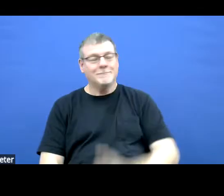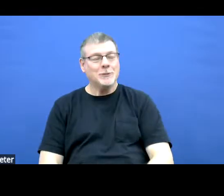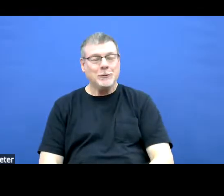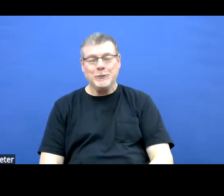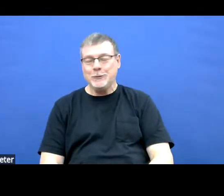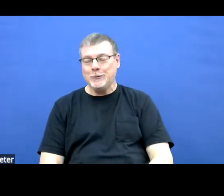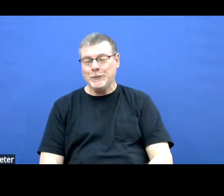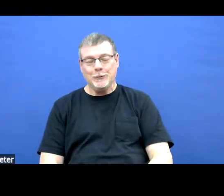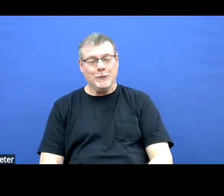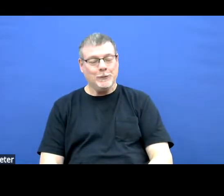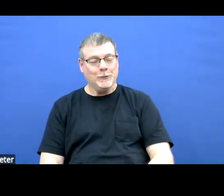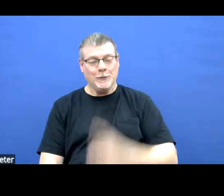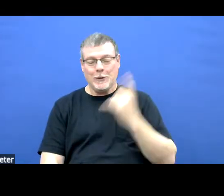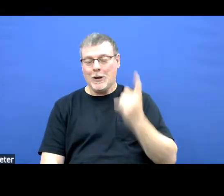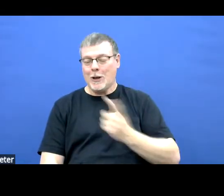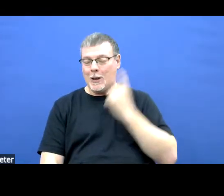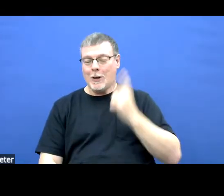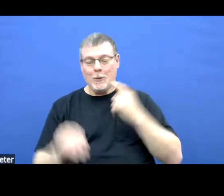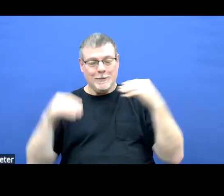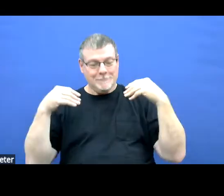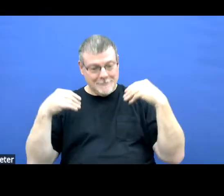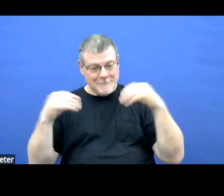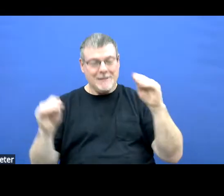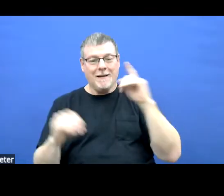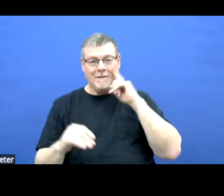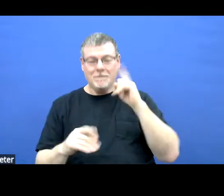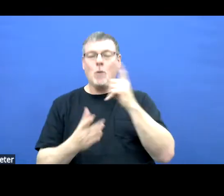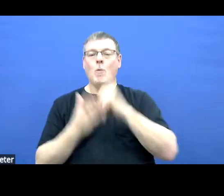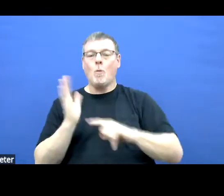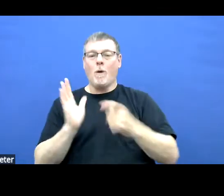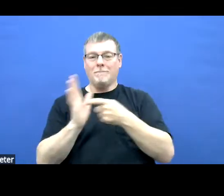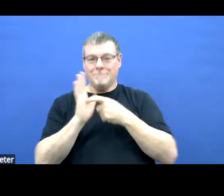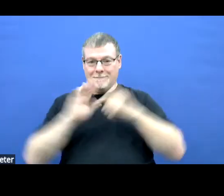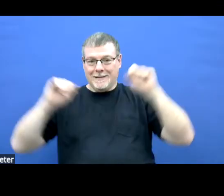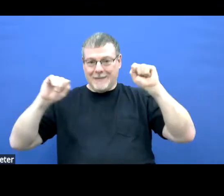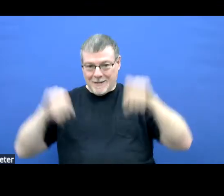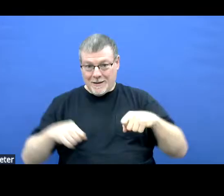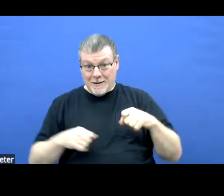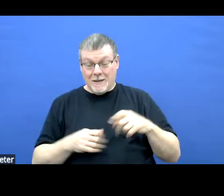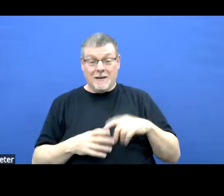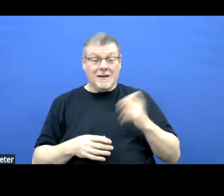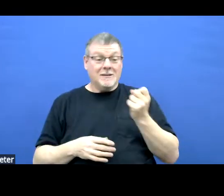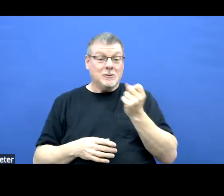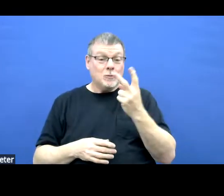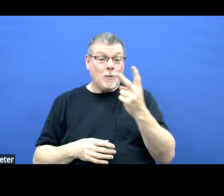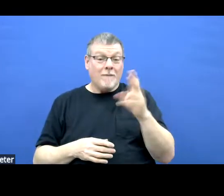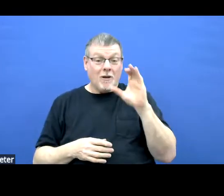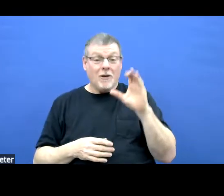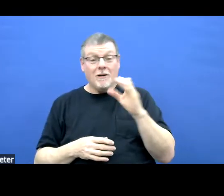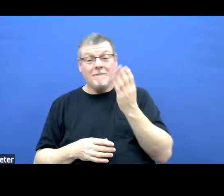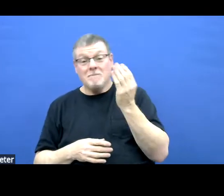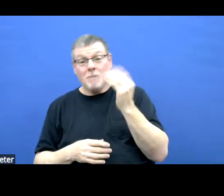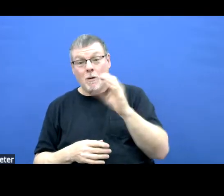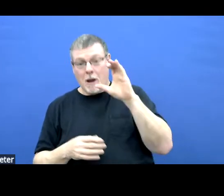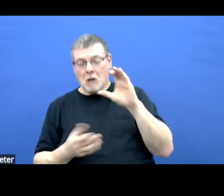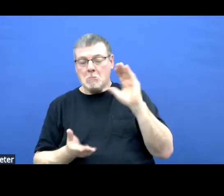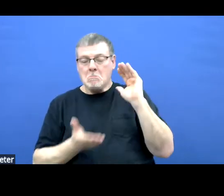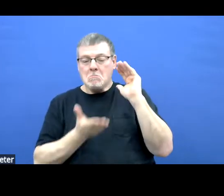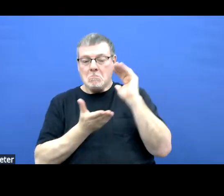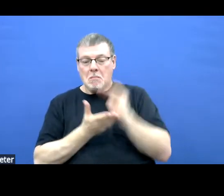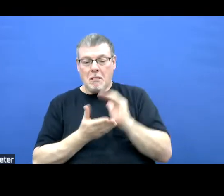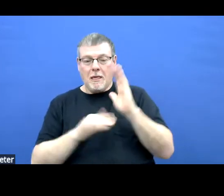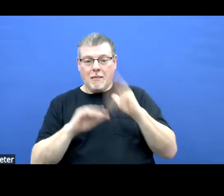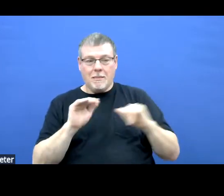They'll always sell it for market value. Yep. The market value for a 1,200 to 1,400 square foot is less than the